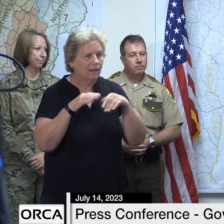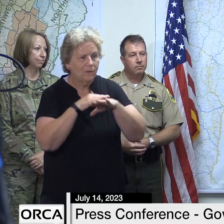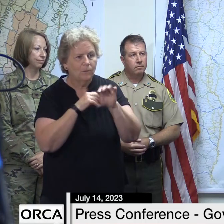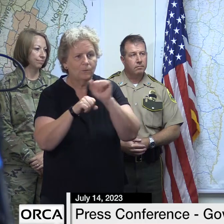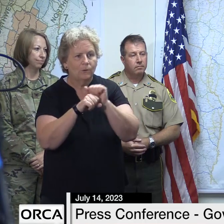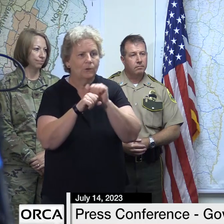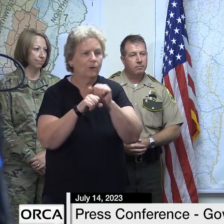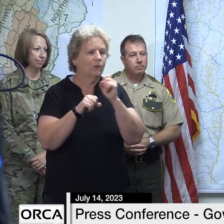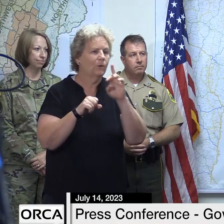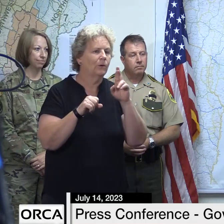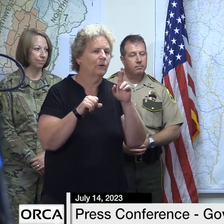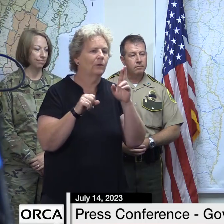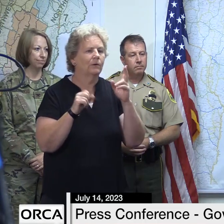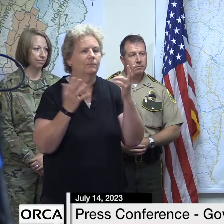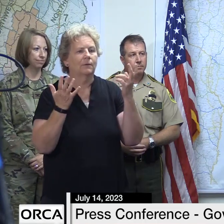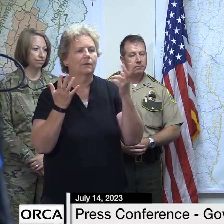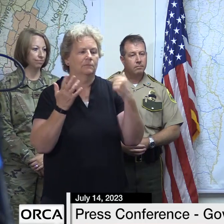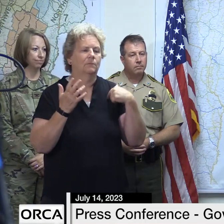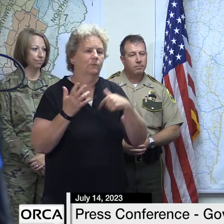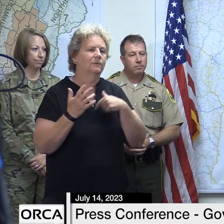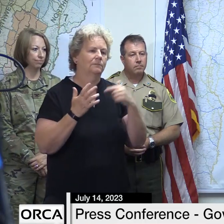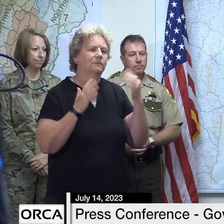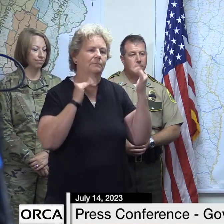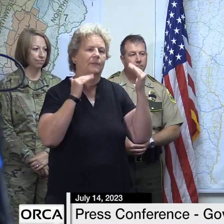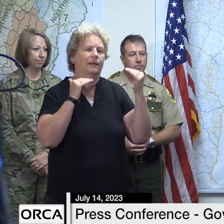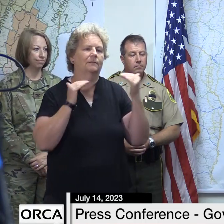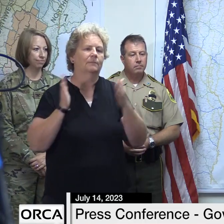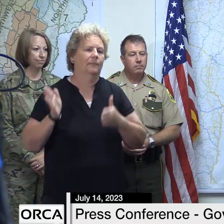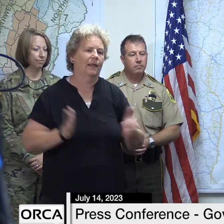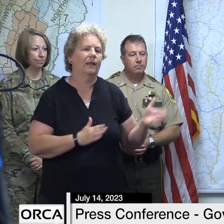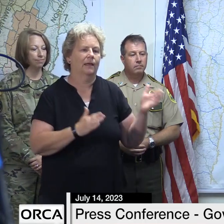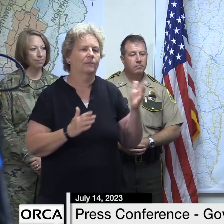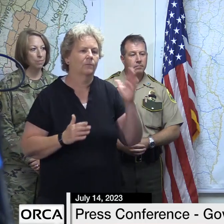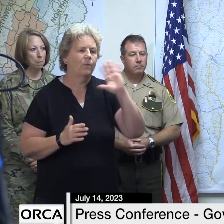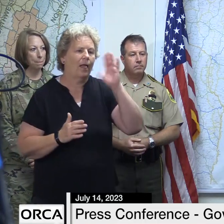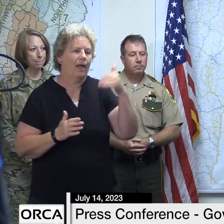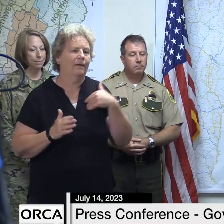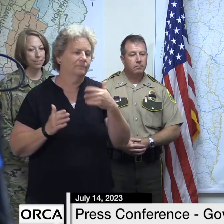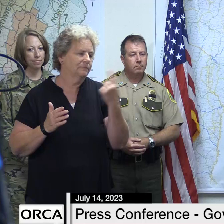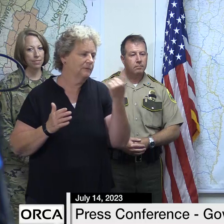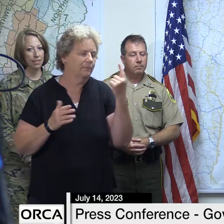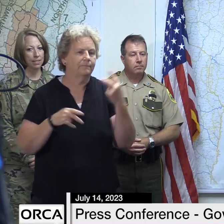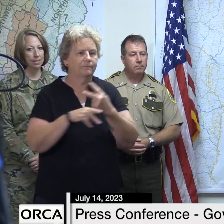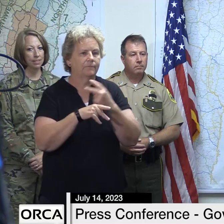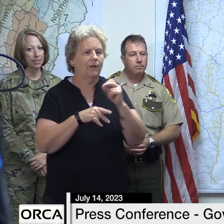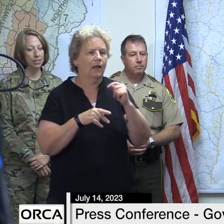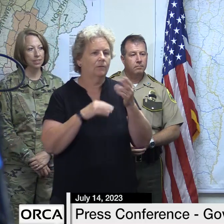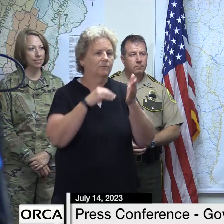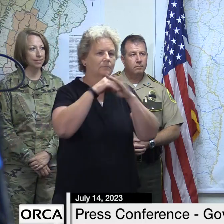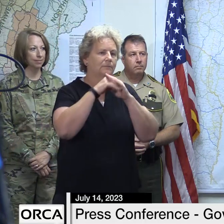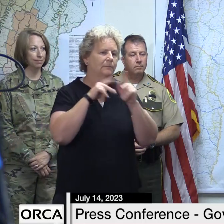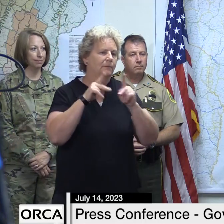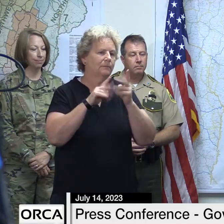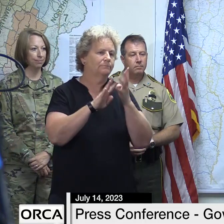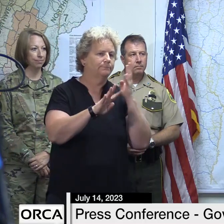we fully anticipate and we're preparing for that. The arrival of many